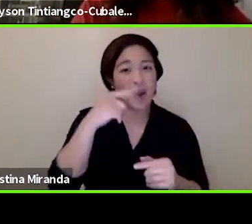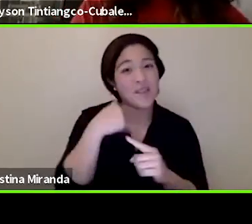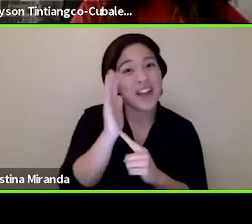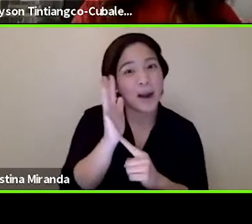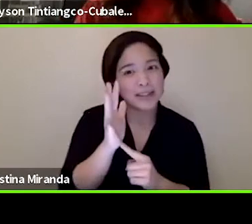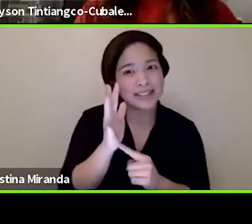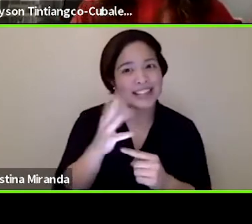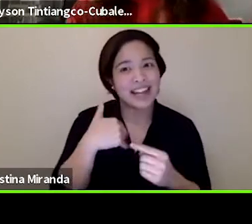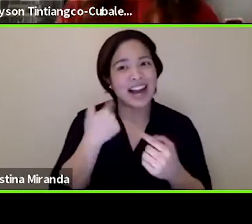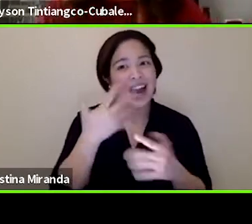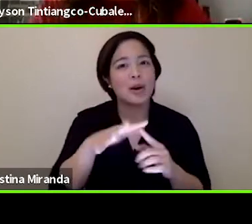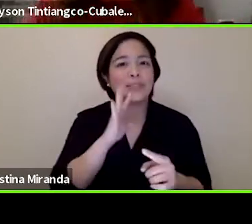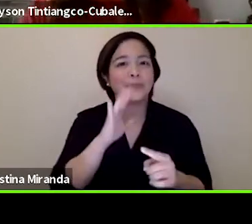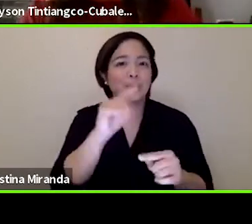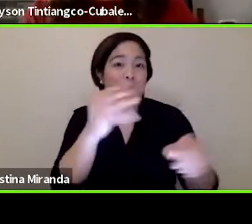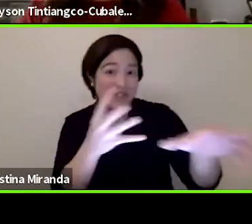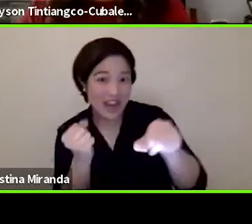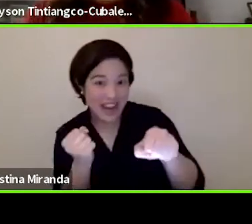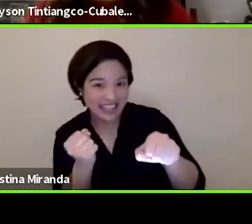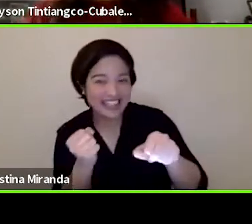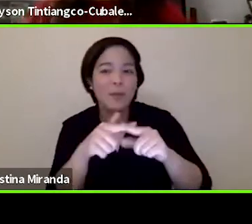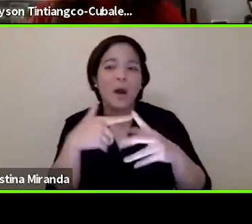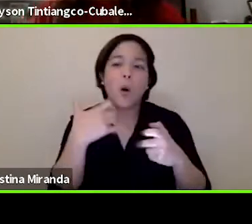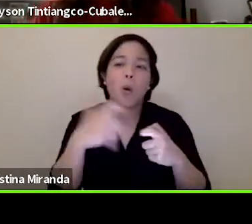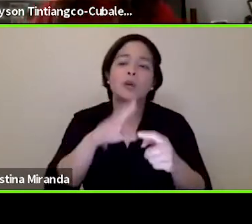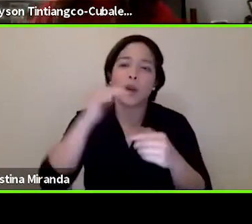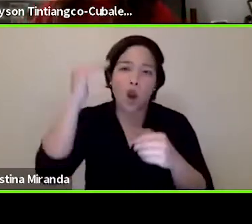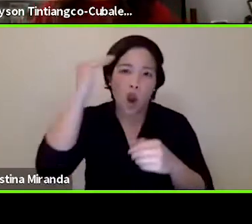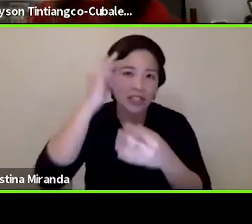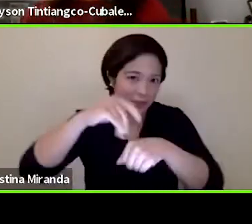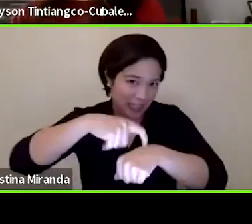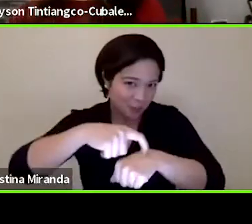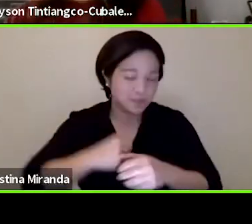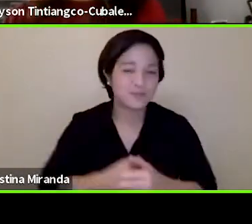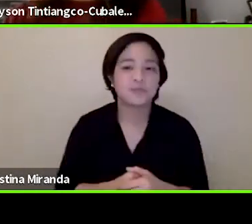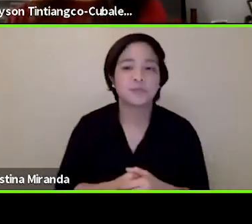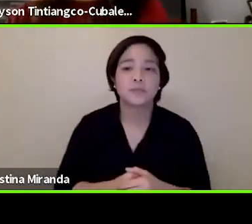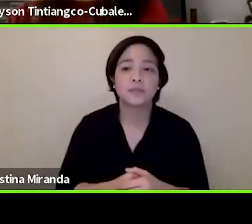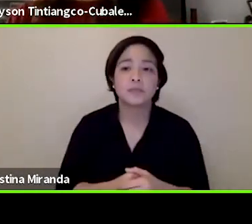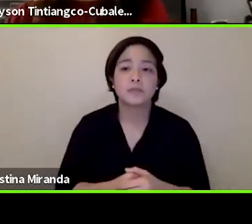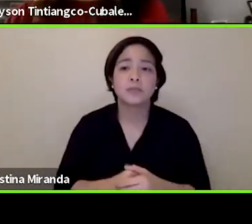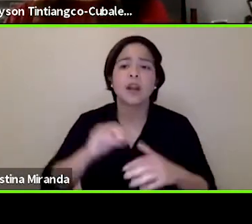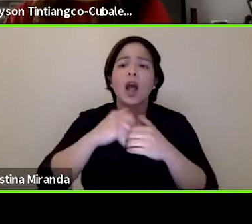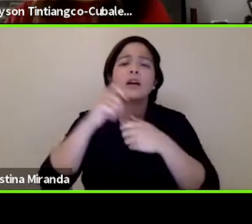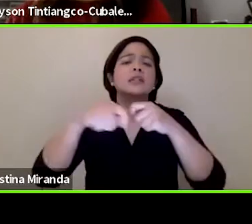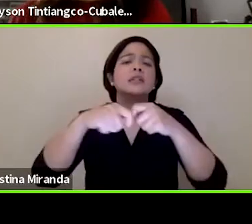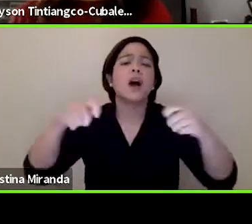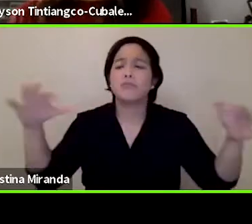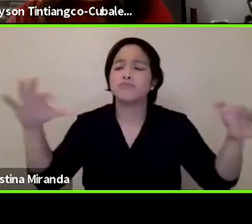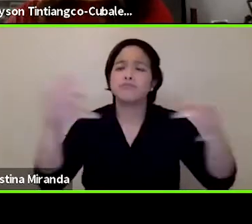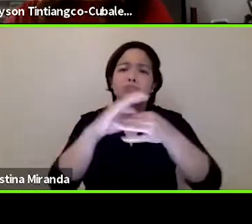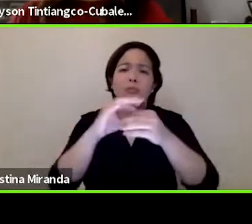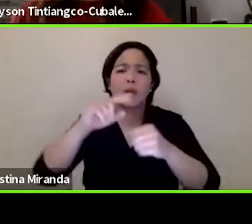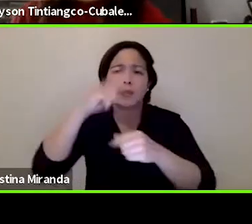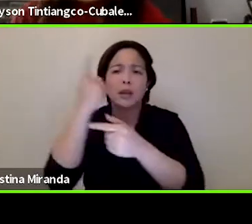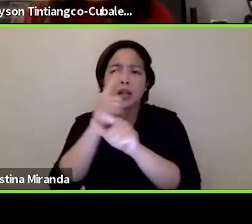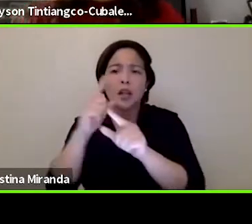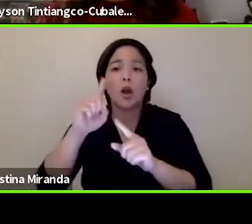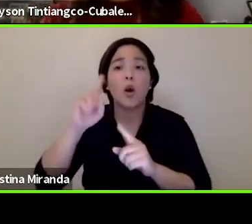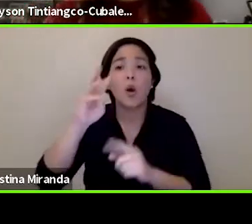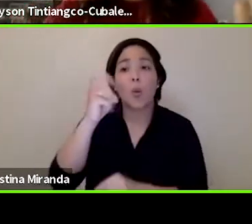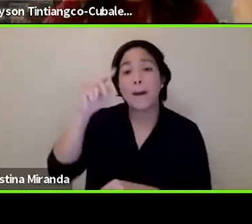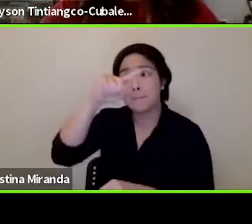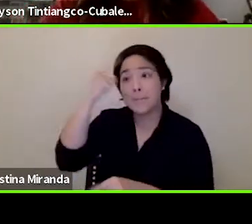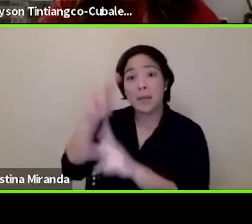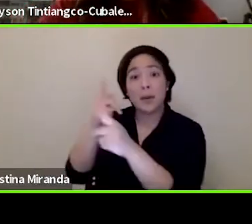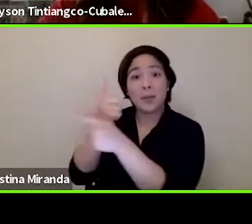I don't want to speak too fast, but I do want to be conscious of the time. How is it tied to Black liberation? When Black people get free, we all